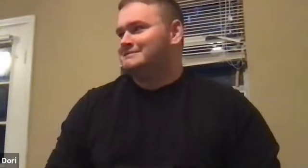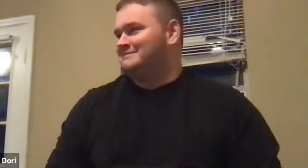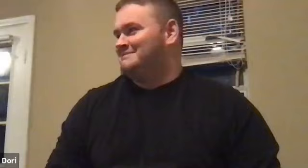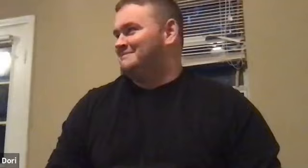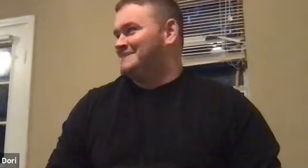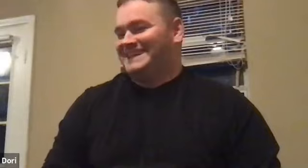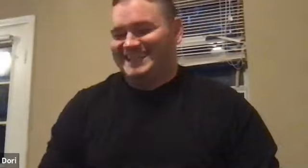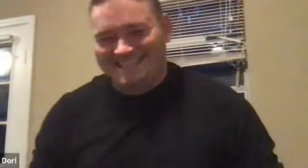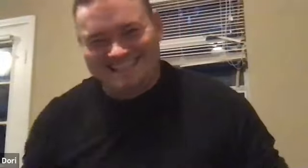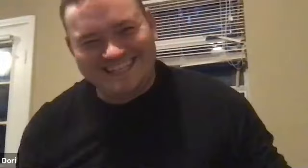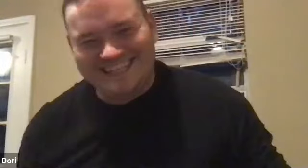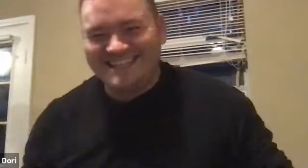it.